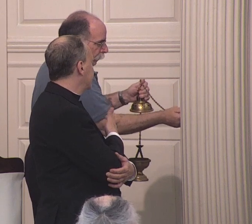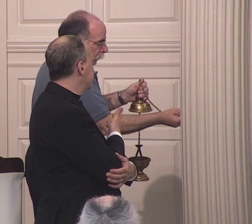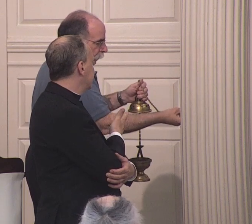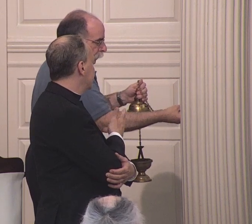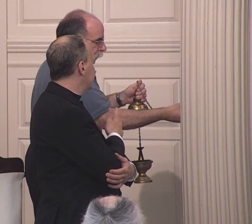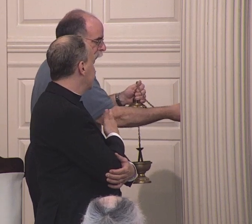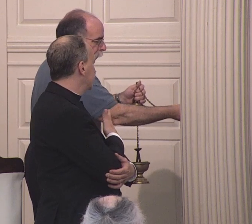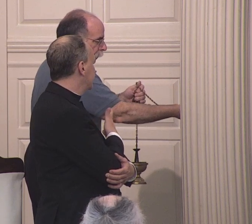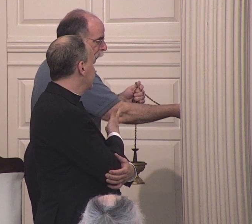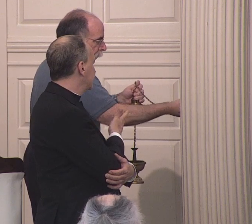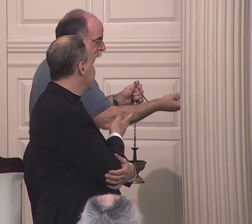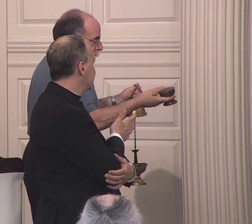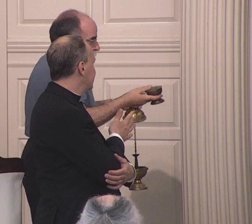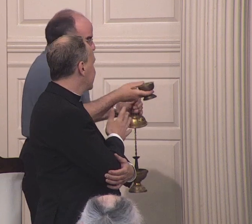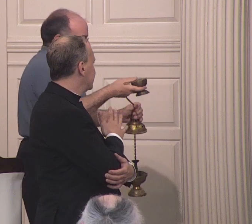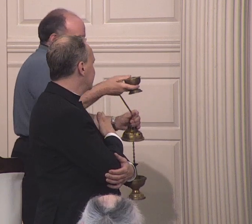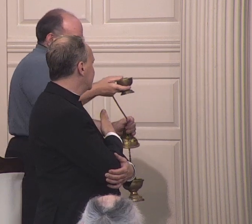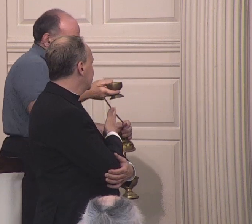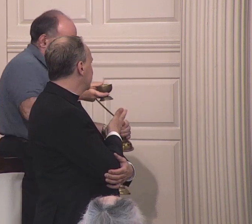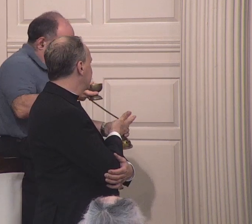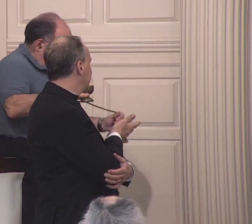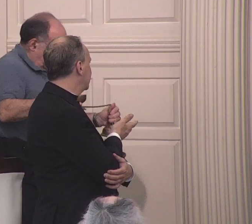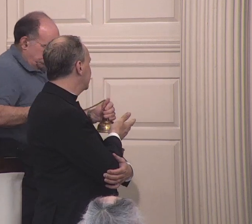est nomen tuum in